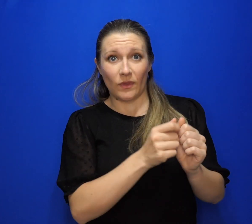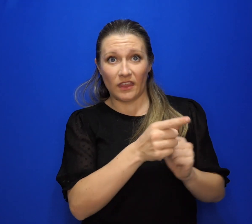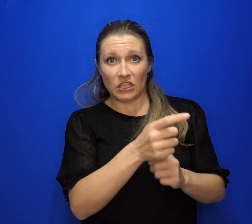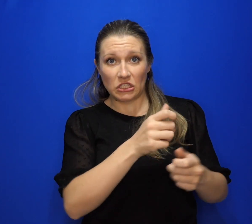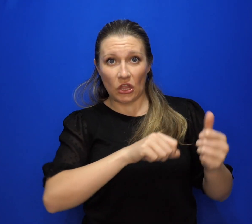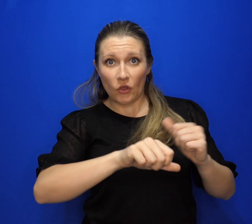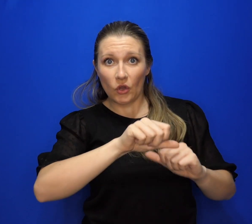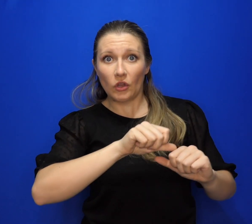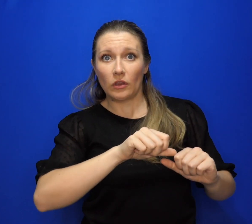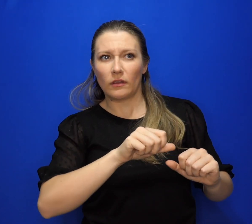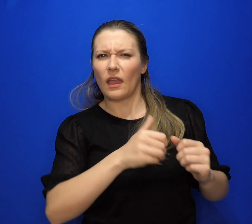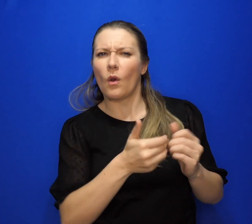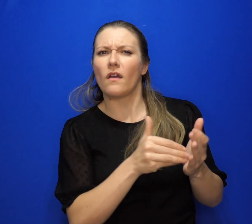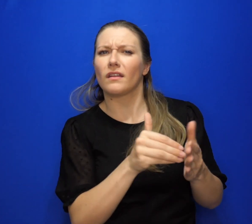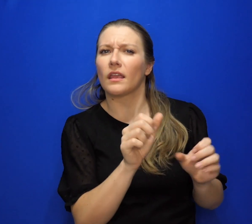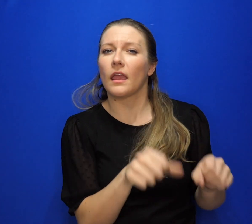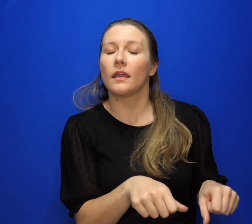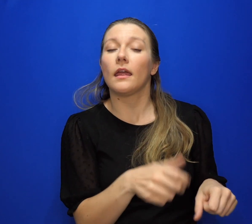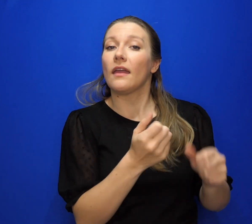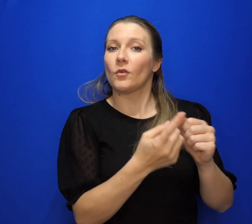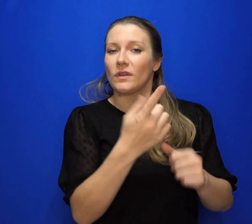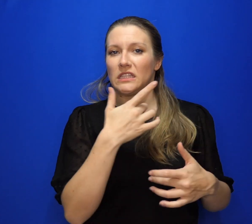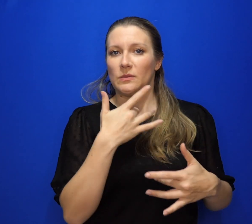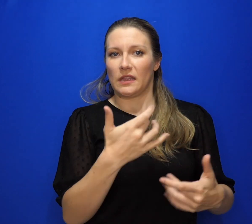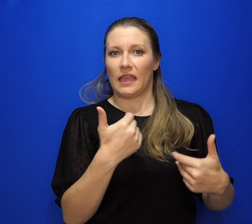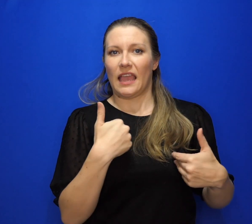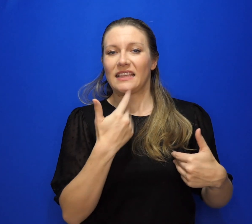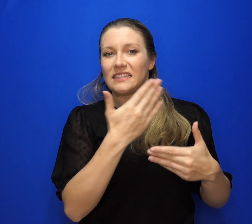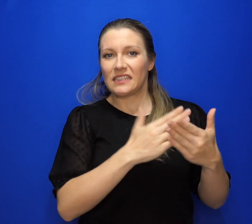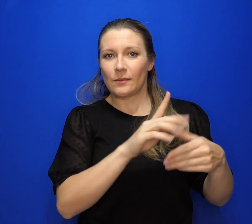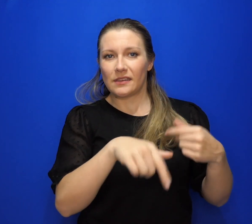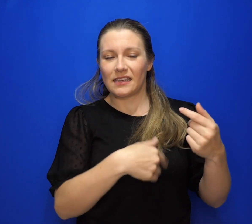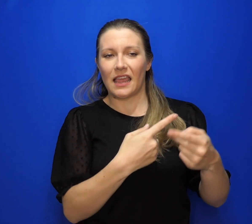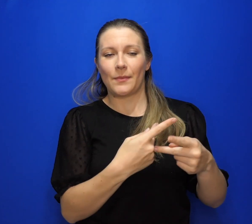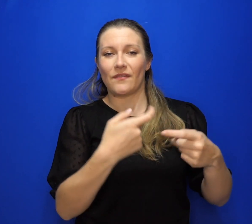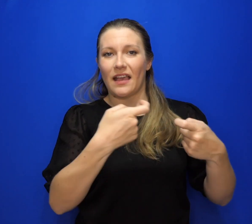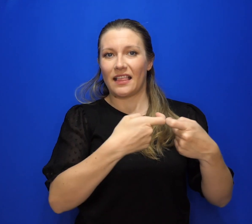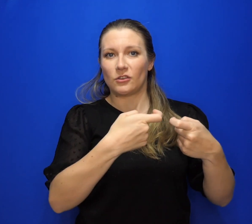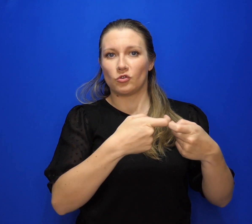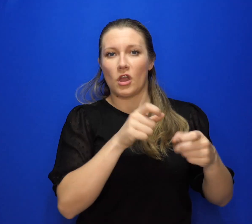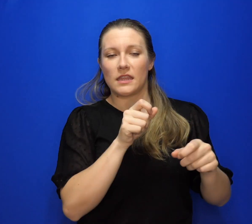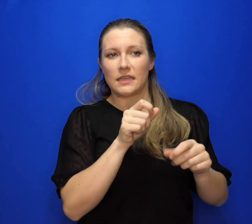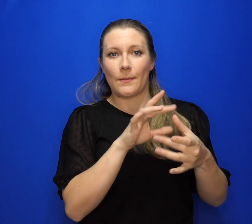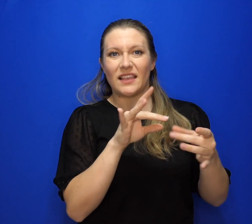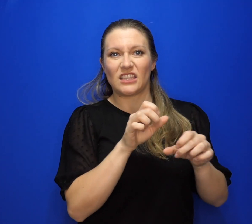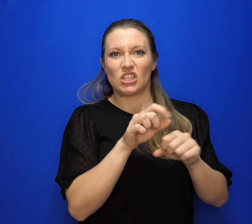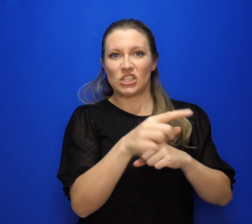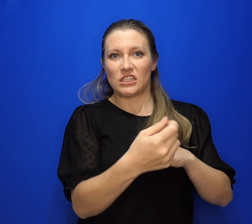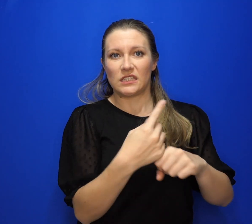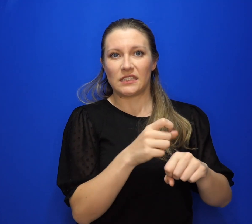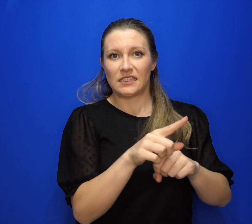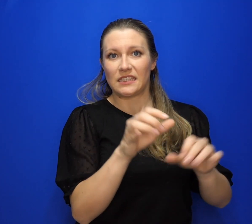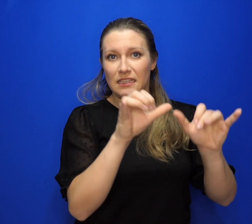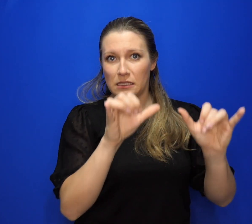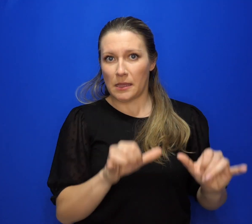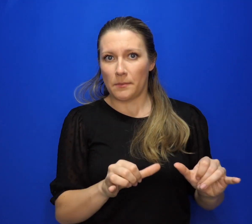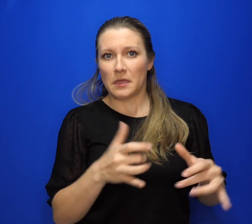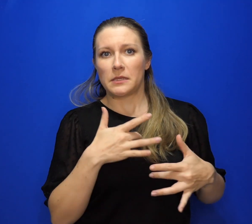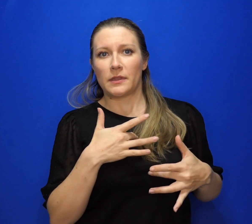has an electronic medical record with the ability to send a message and get a response. It may not be as quick as you would like it to